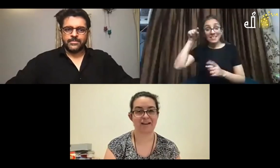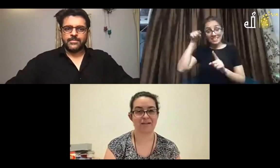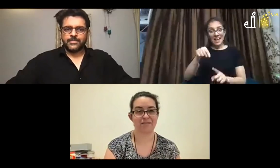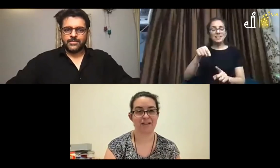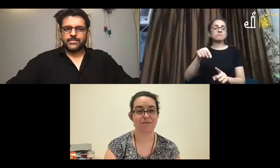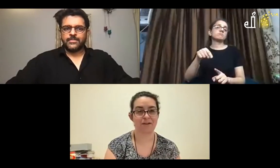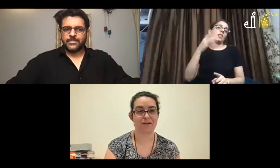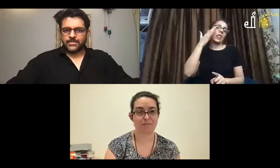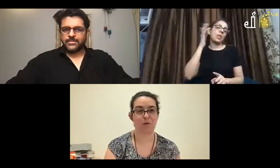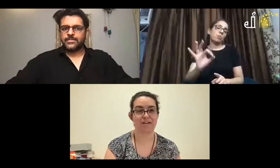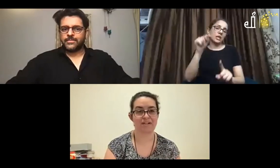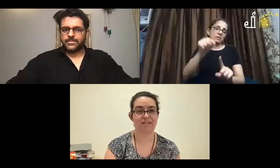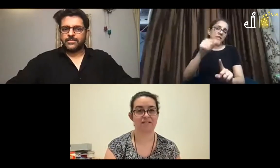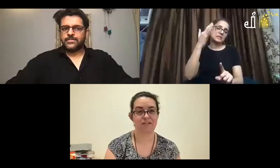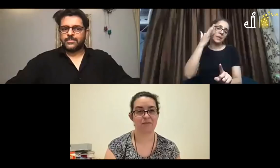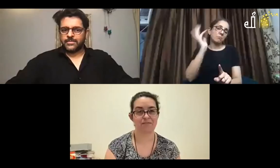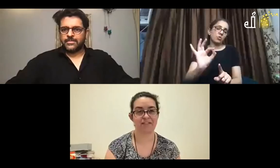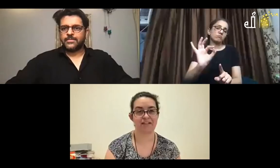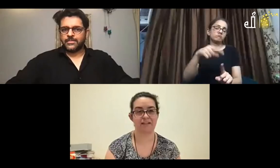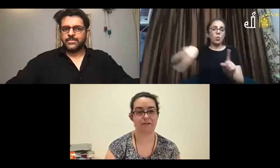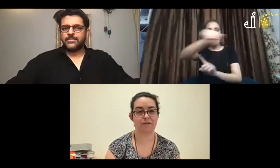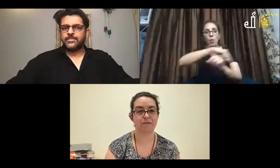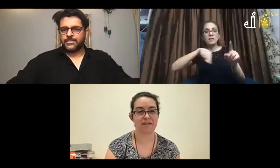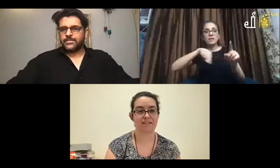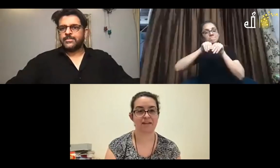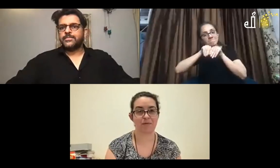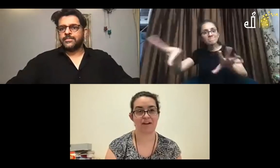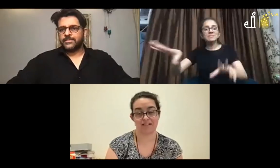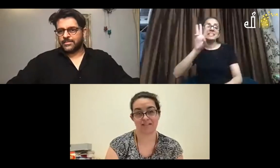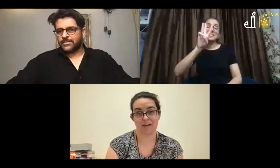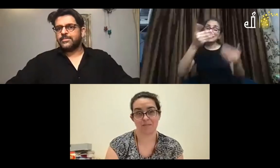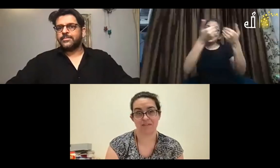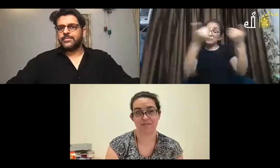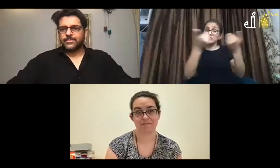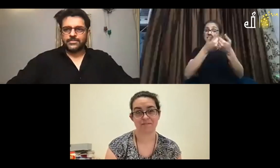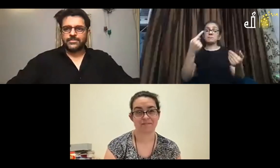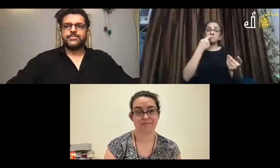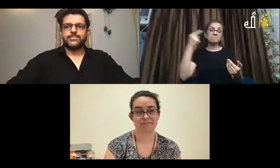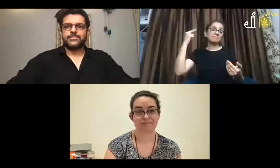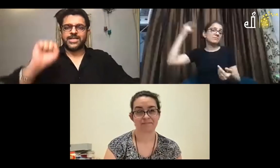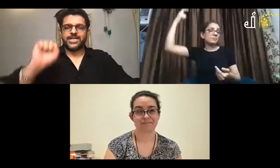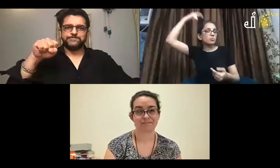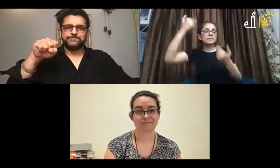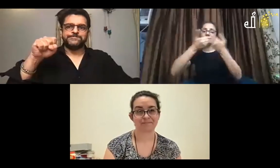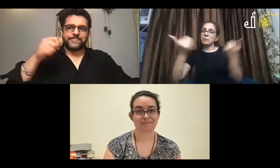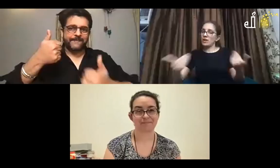it's very important to emphasize that those are three separate concepts.